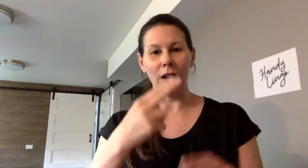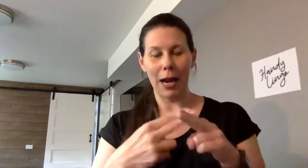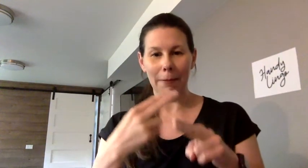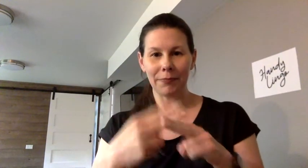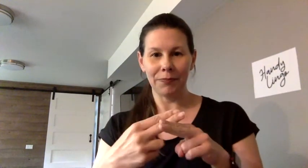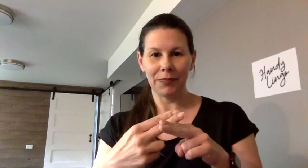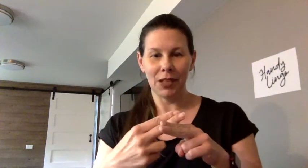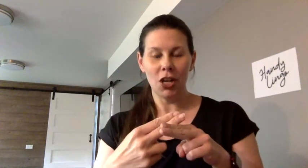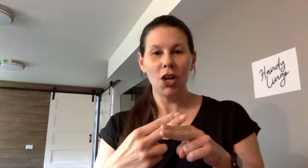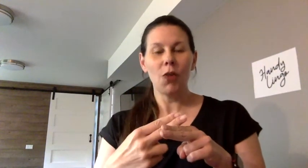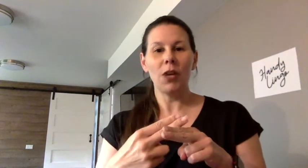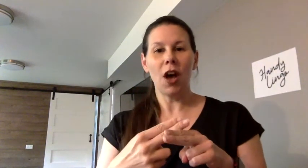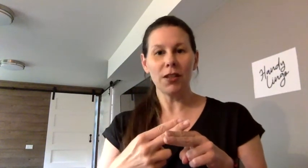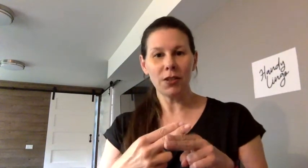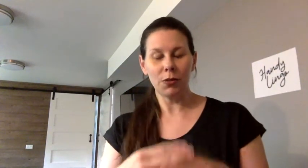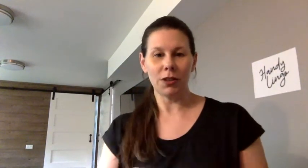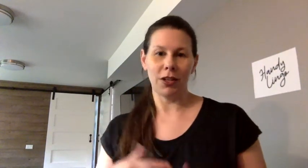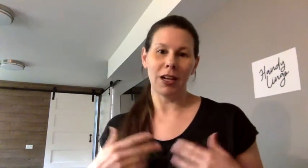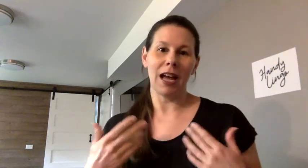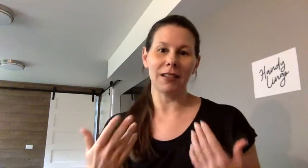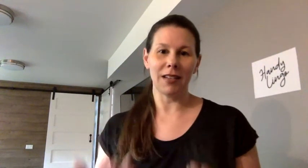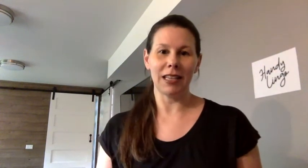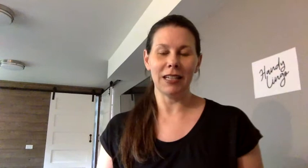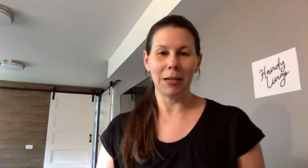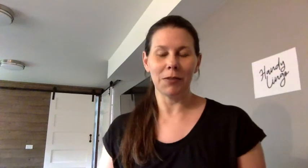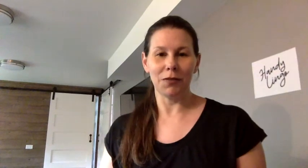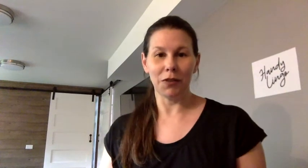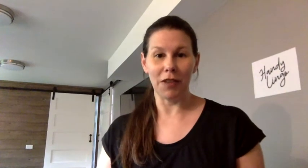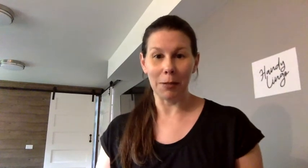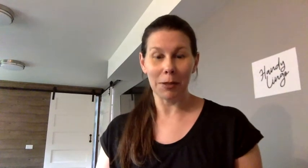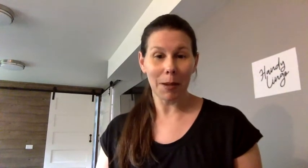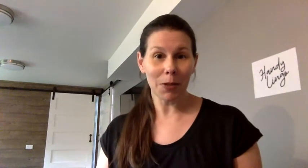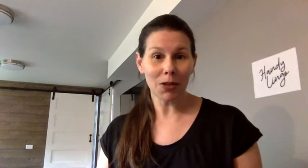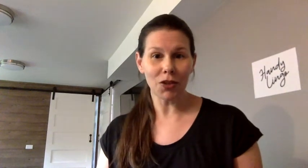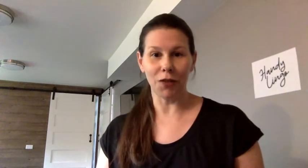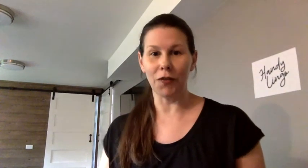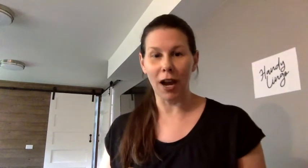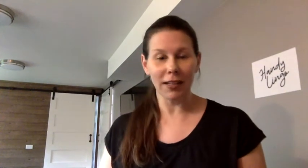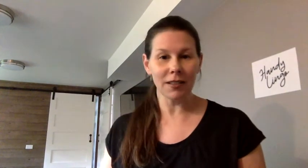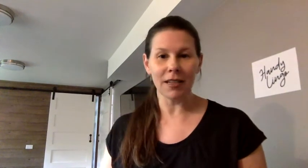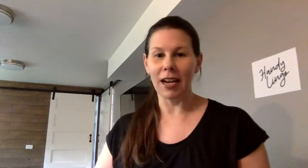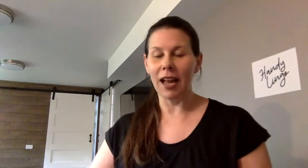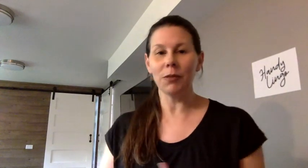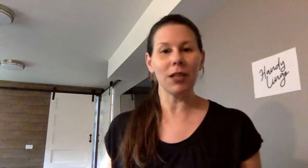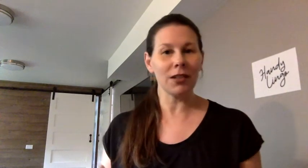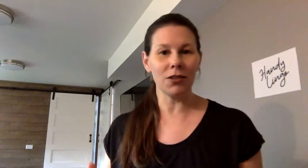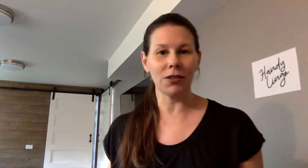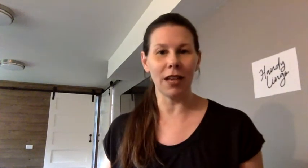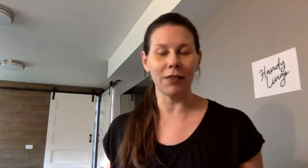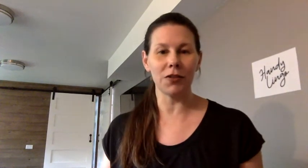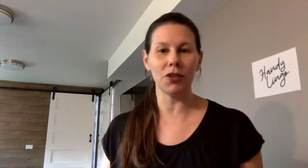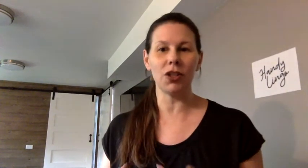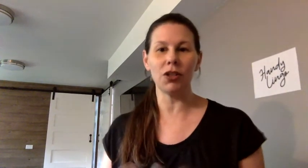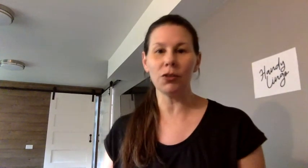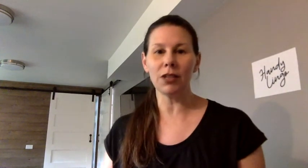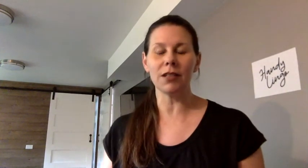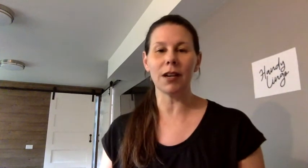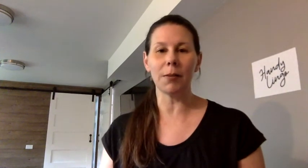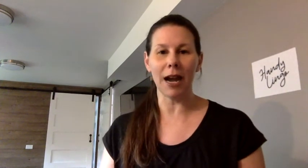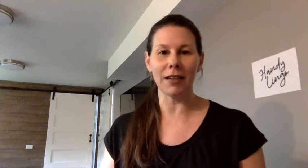name. We also will learn how to sign the names of your family members, your friends, and anyone else in your life so that you can start practicing